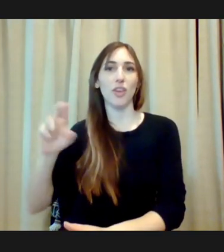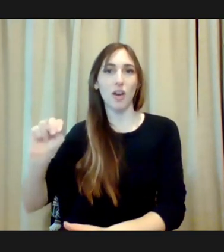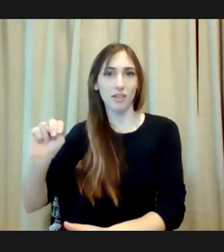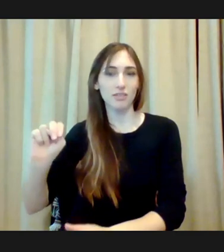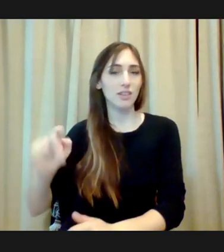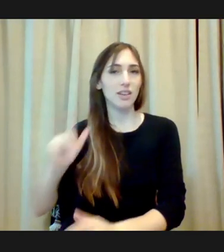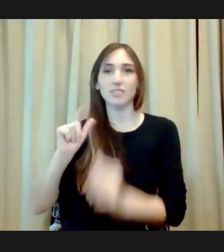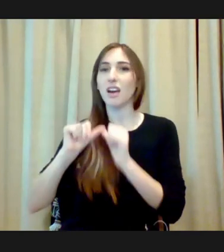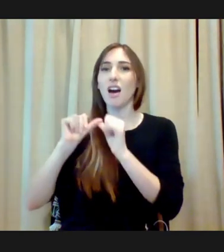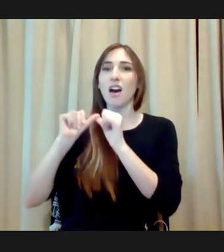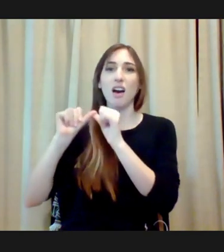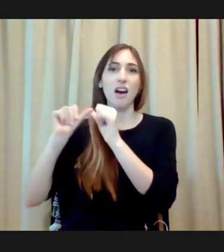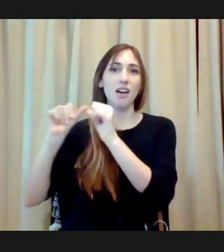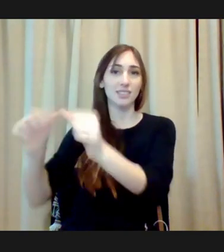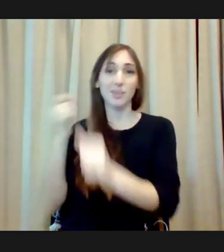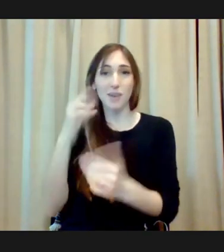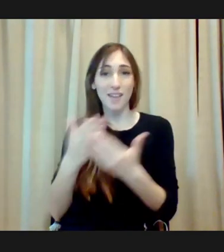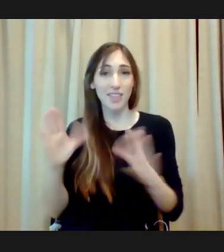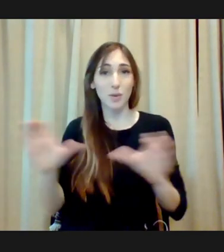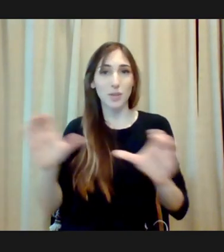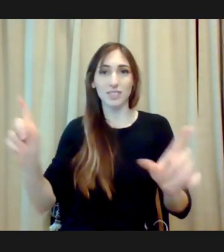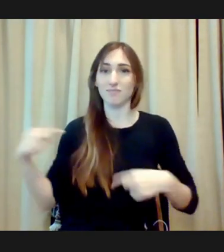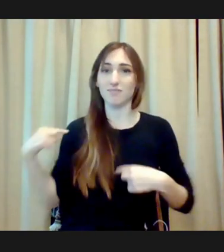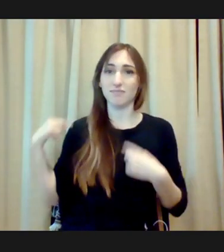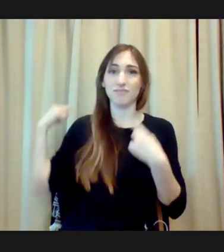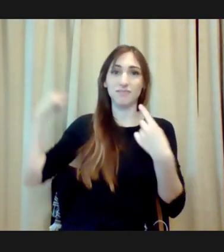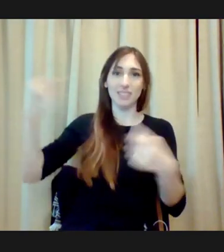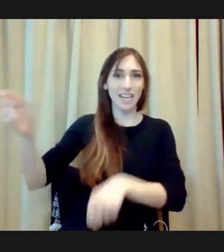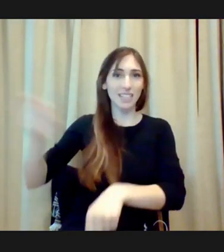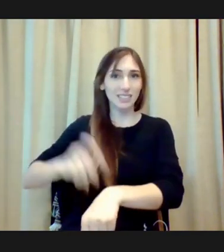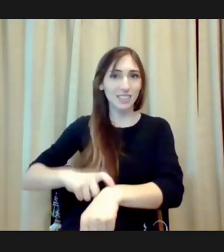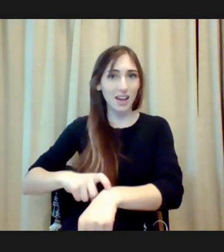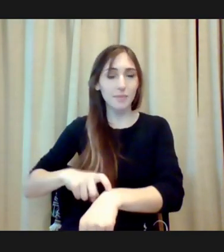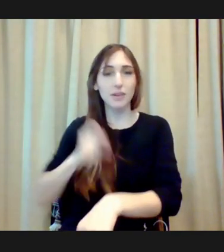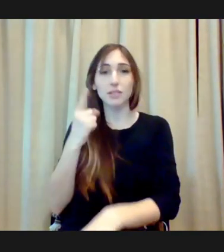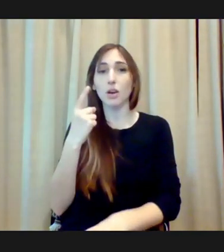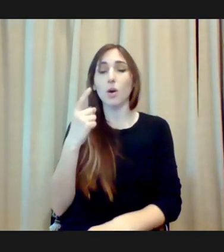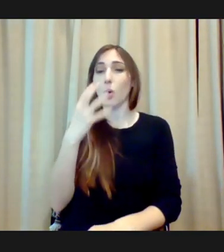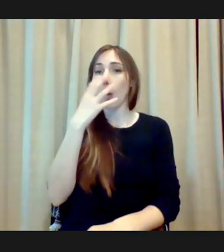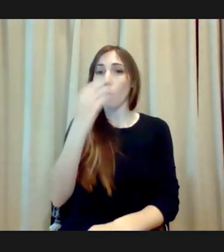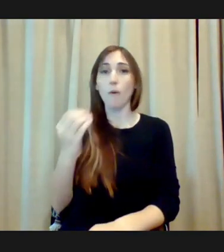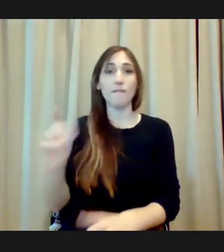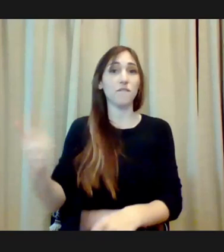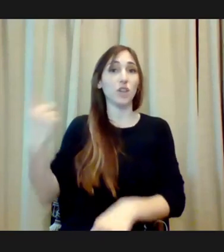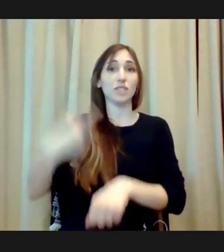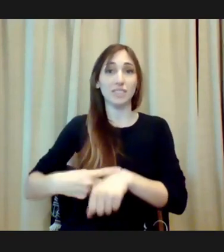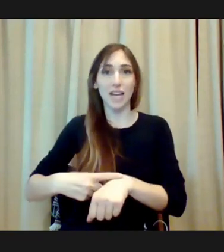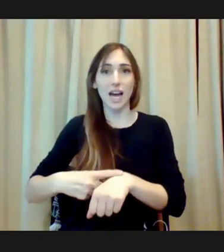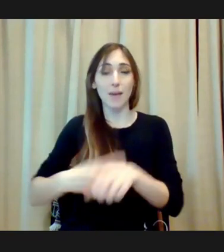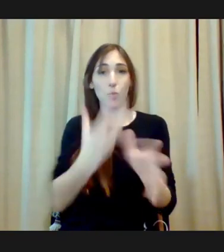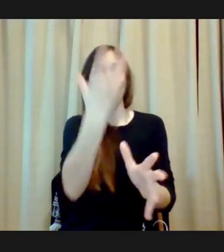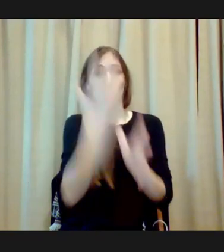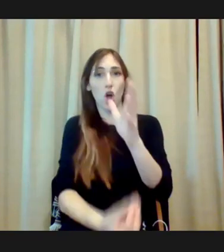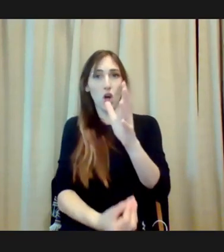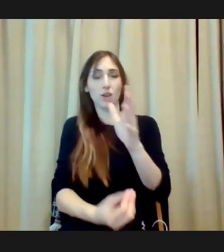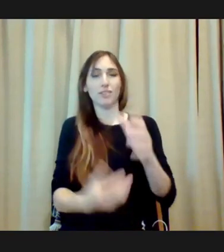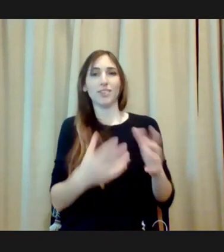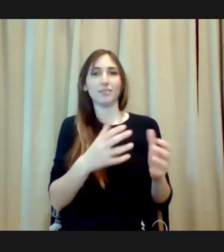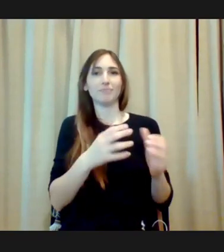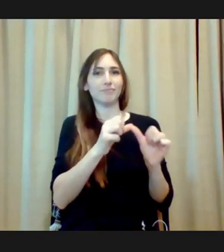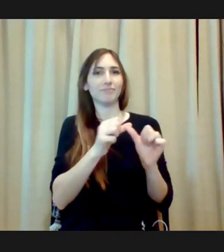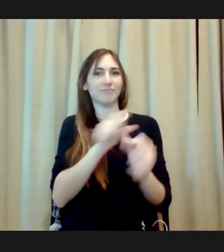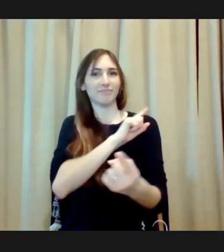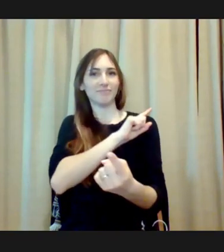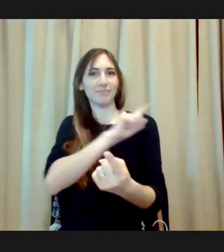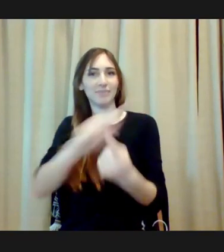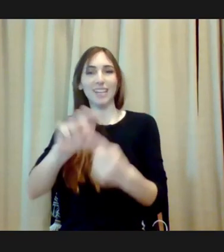happen. You know, from the time wolves first were gone, it took until 1973 to pass an Endangered Species